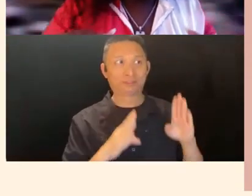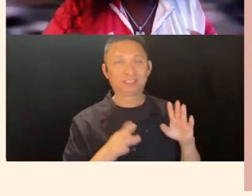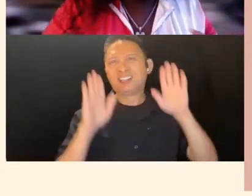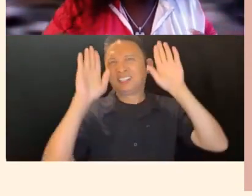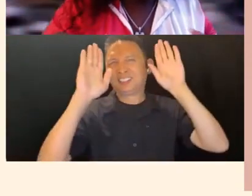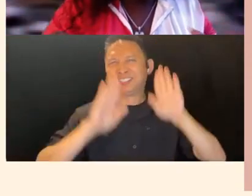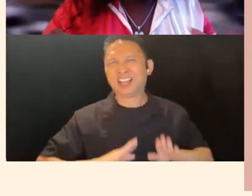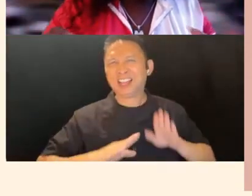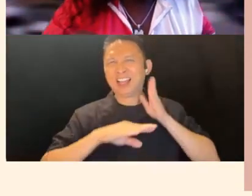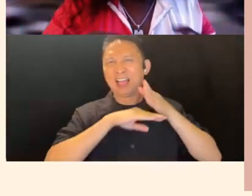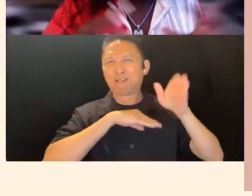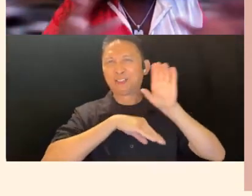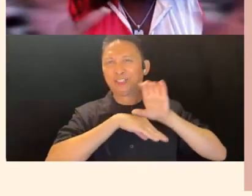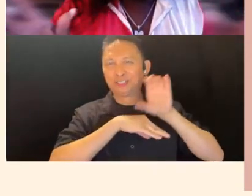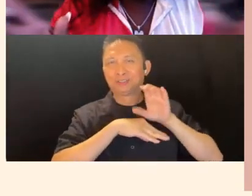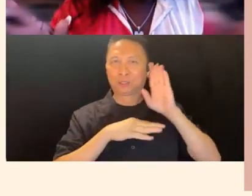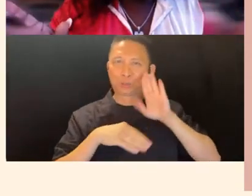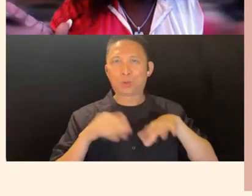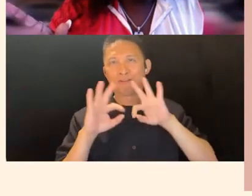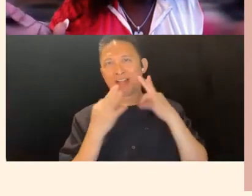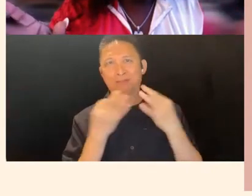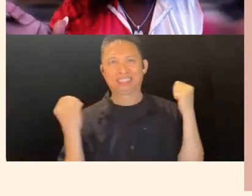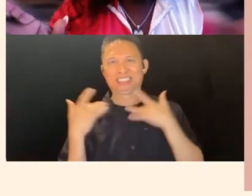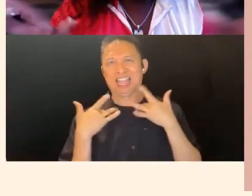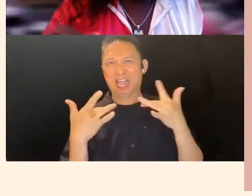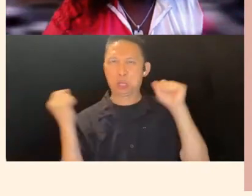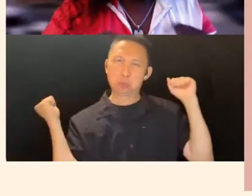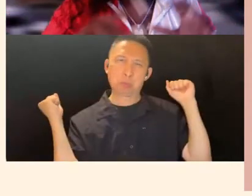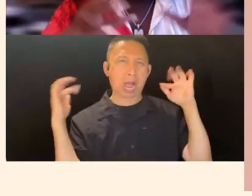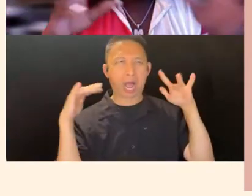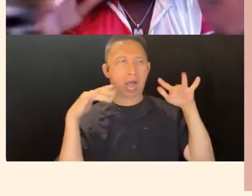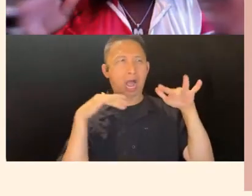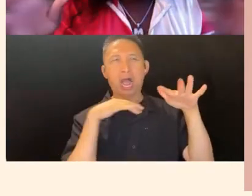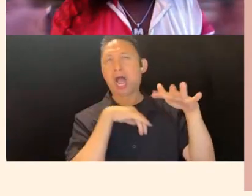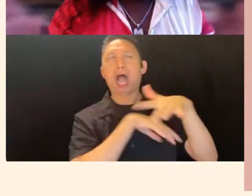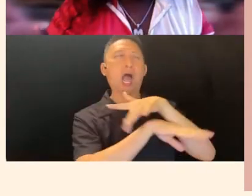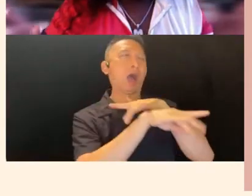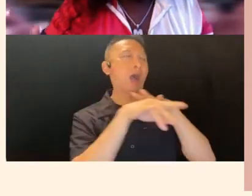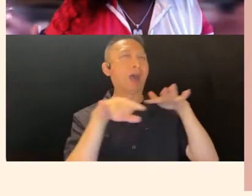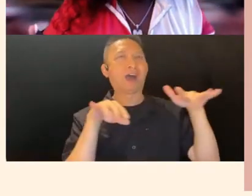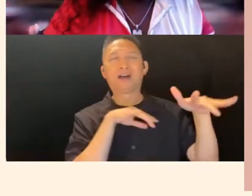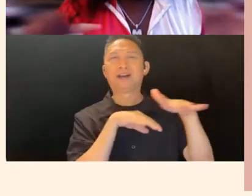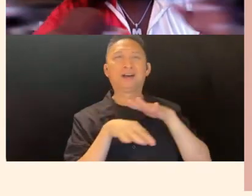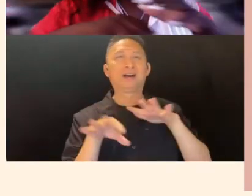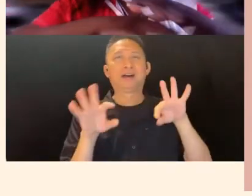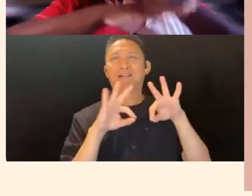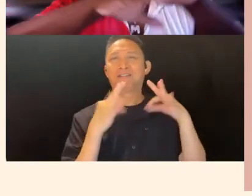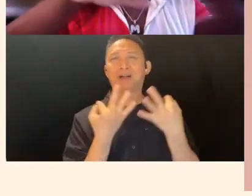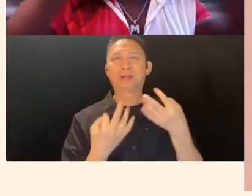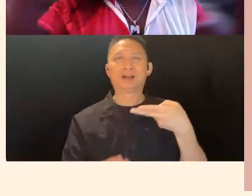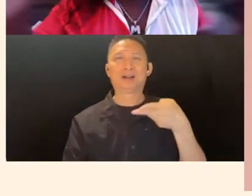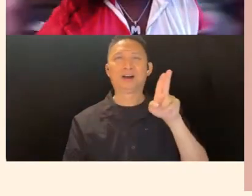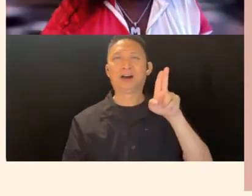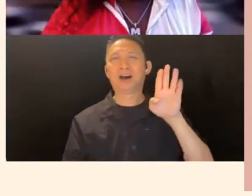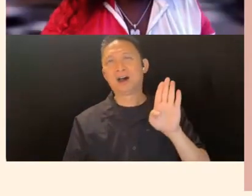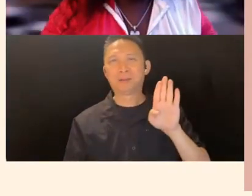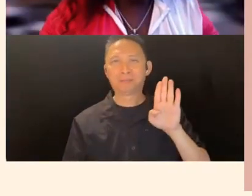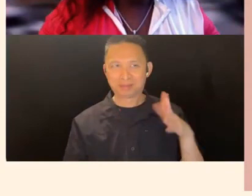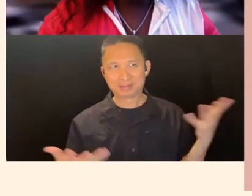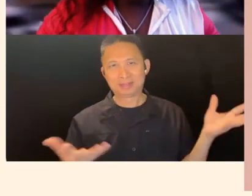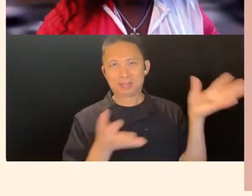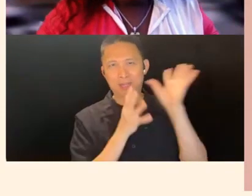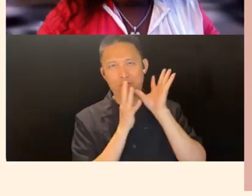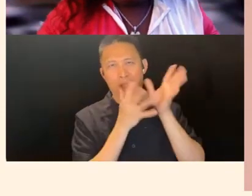family convenes for dinner. It's the family hub. It's where the matriarch presides over